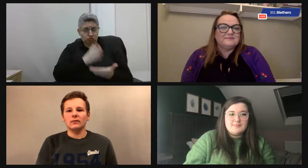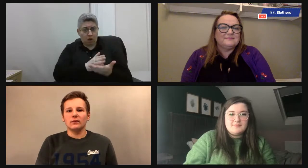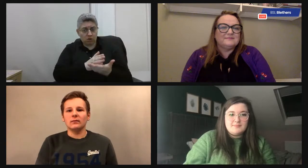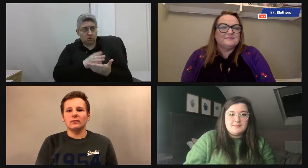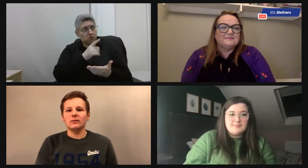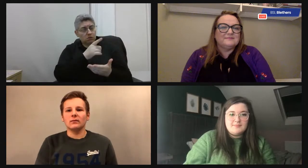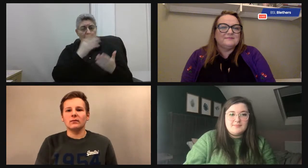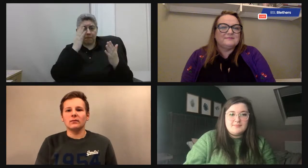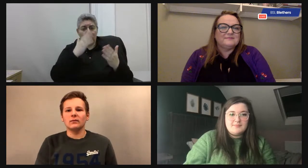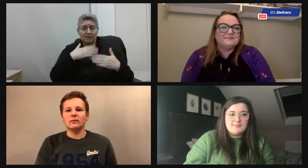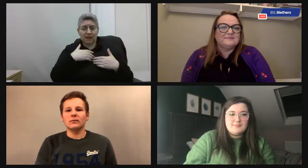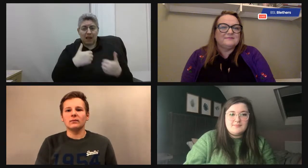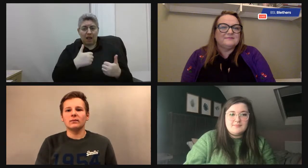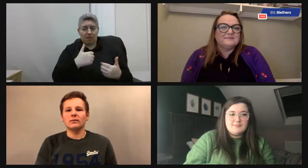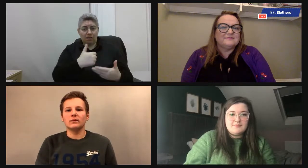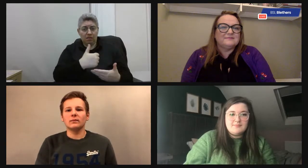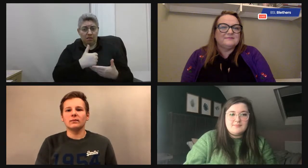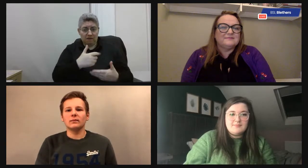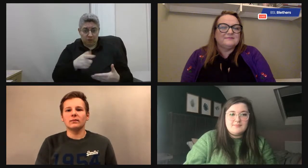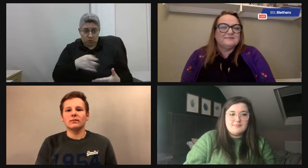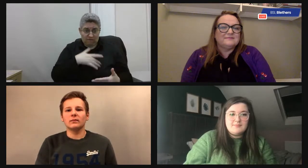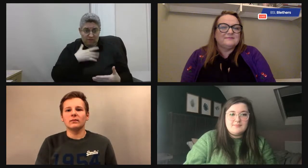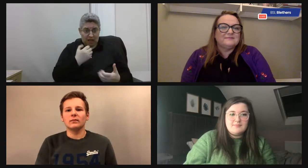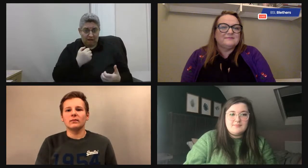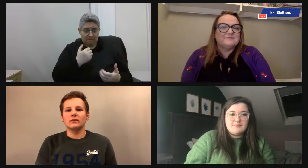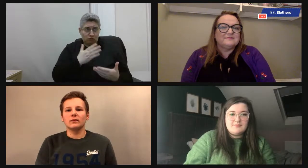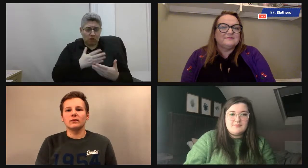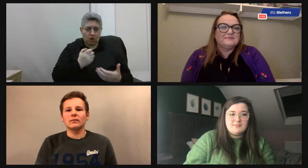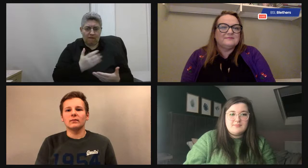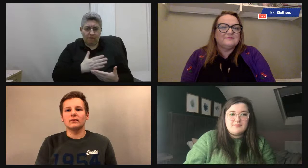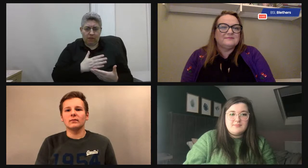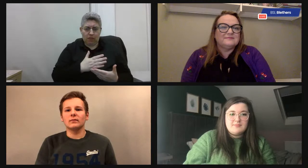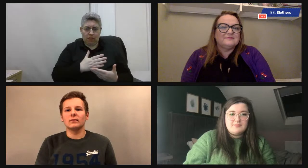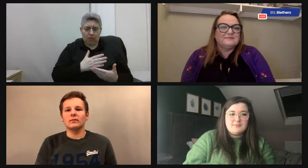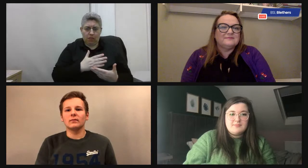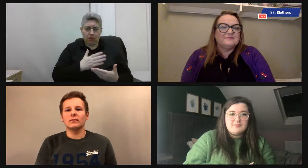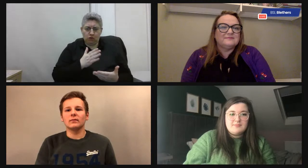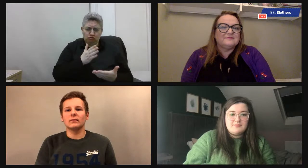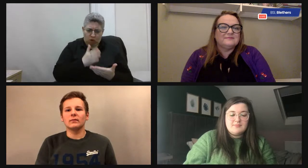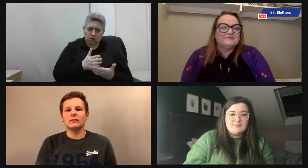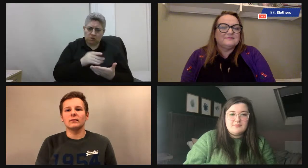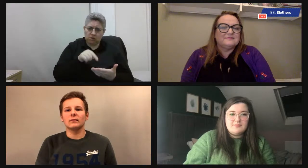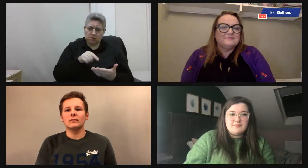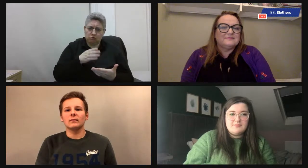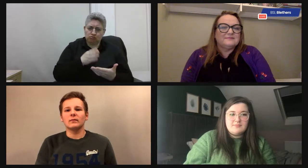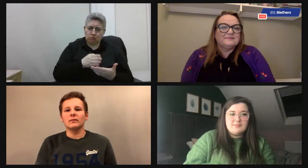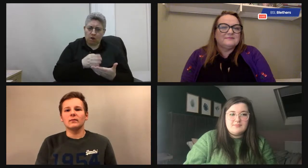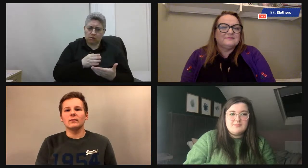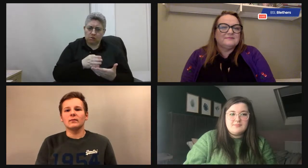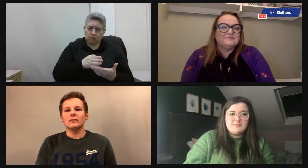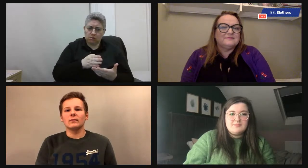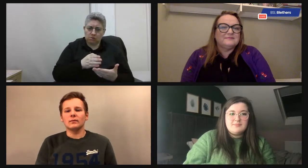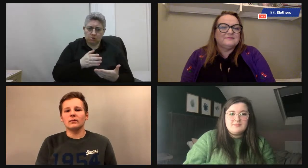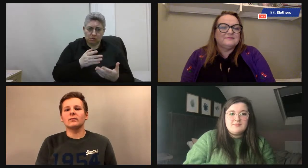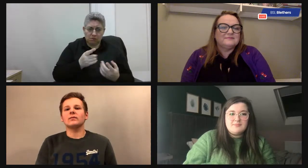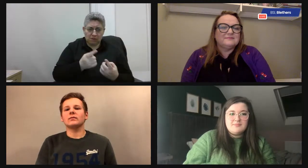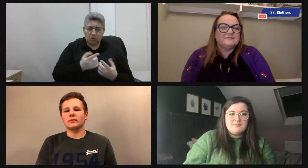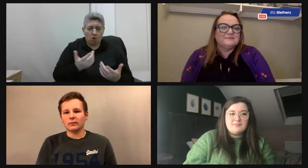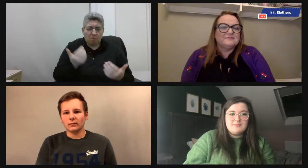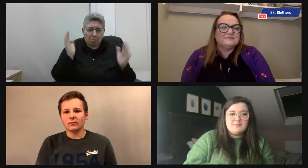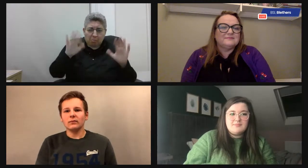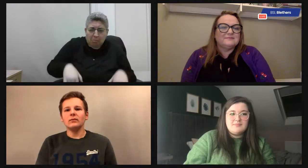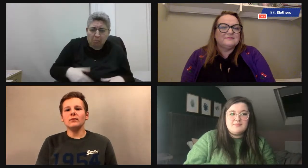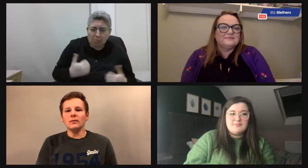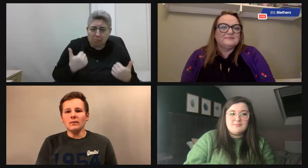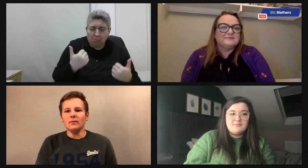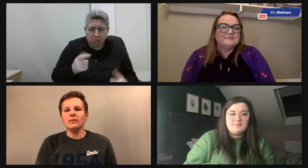think, when you look around you at the world, do you feel that you trust the mental